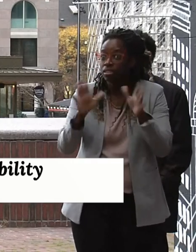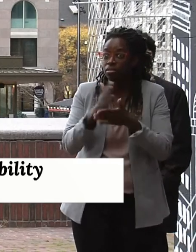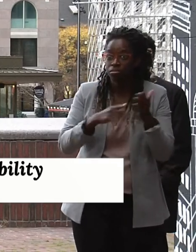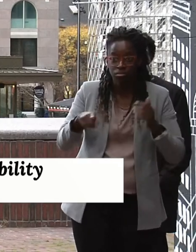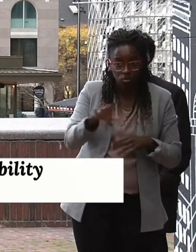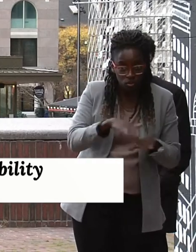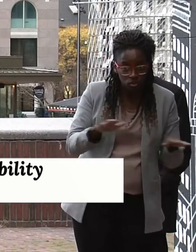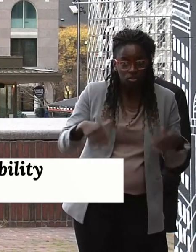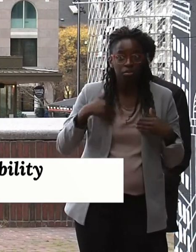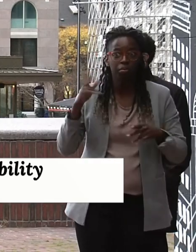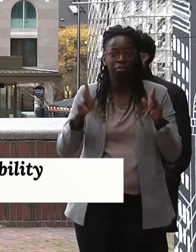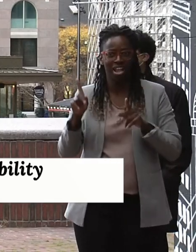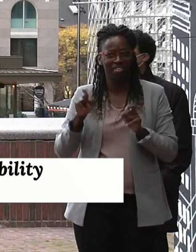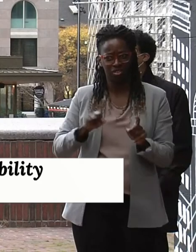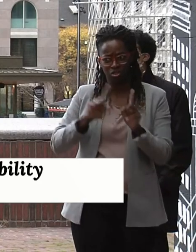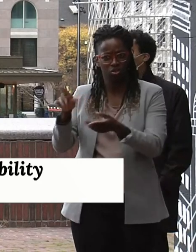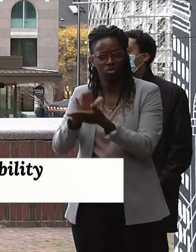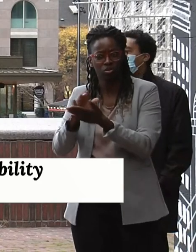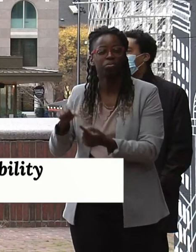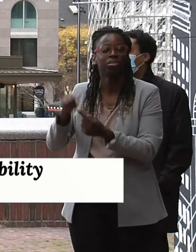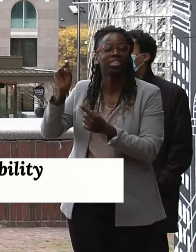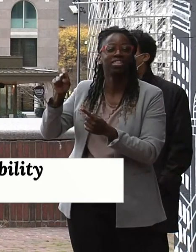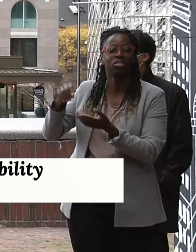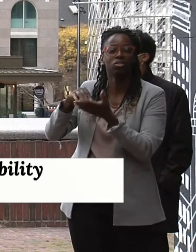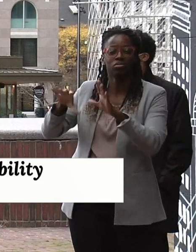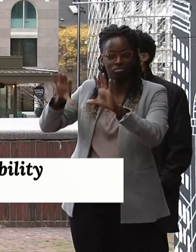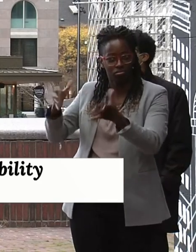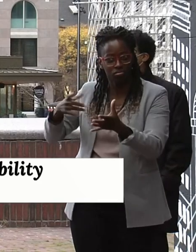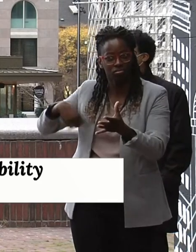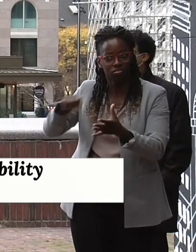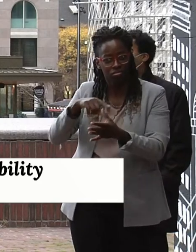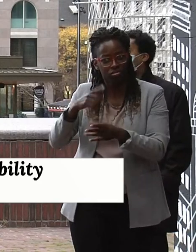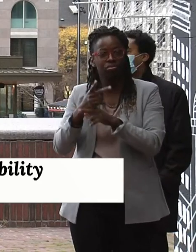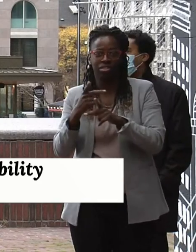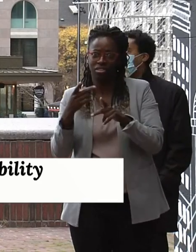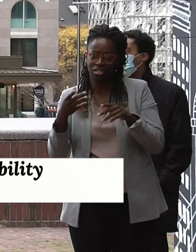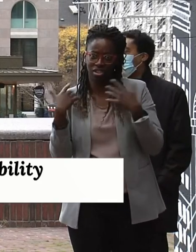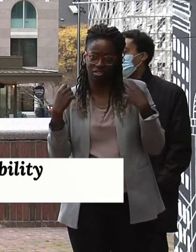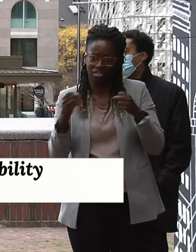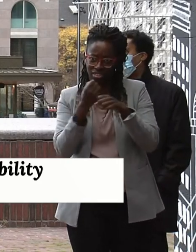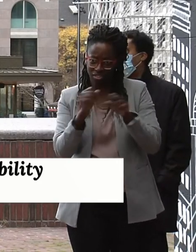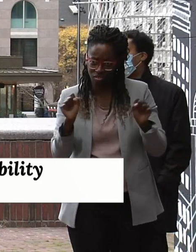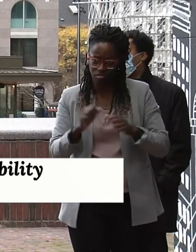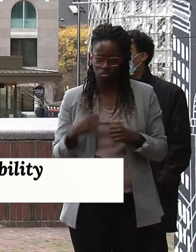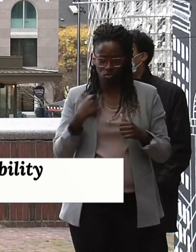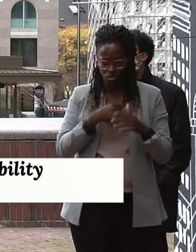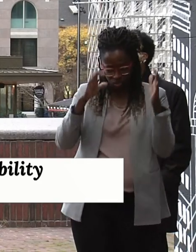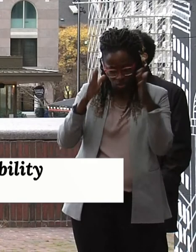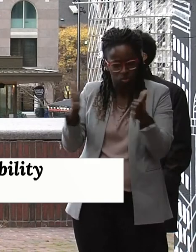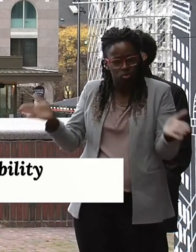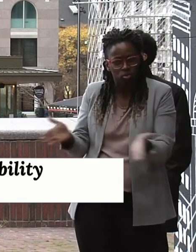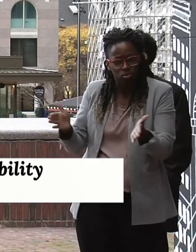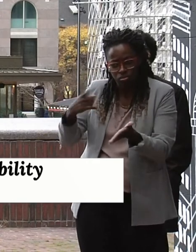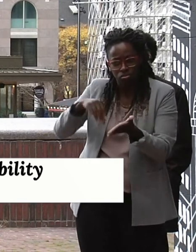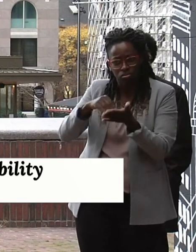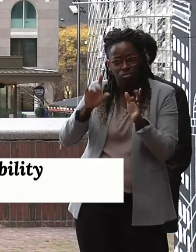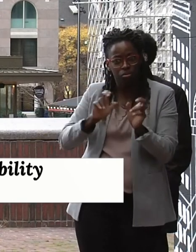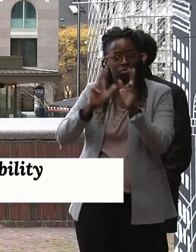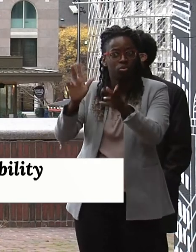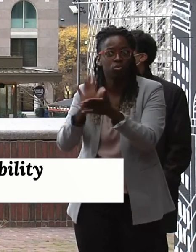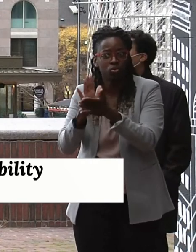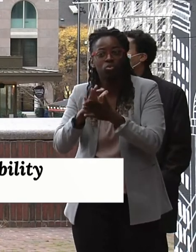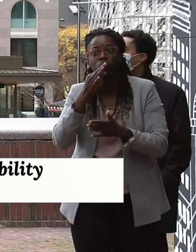in school to be fully healthy and safe. And that's why we are focused on getting them back to school as soon as possible.